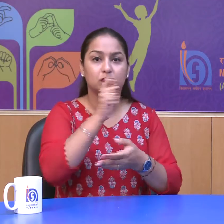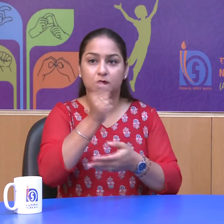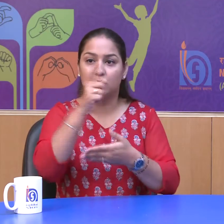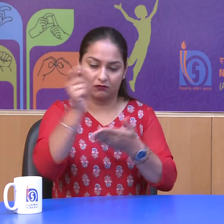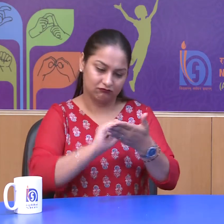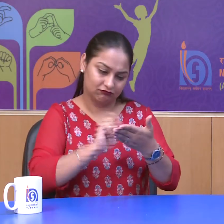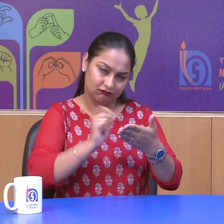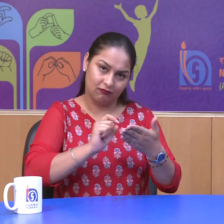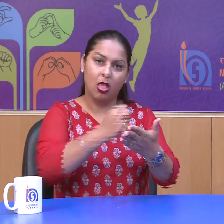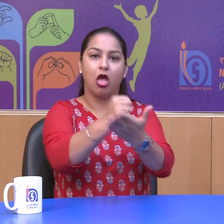Now we will talk about